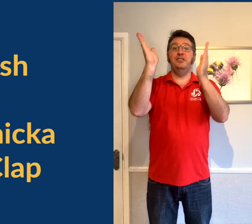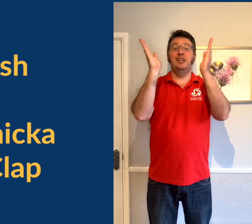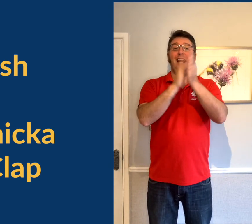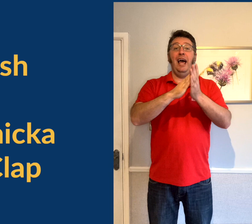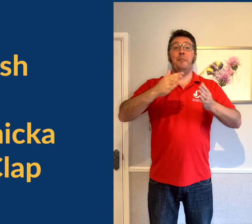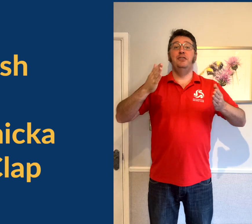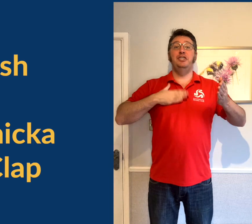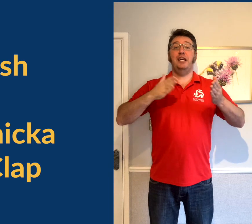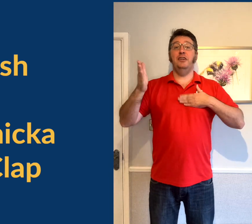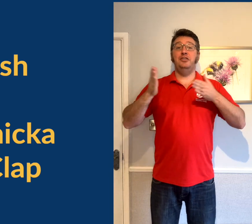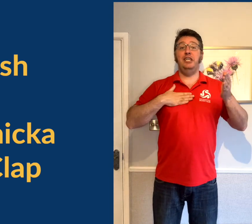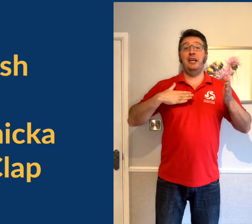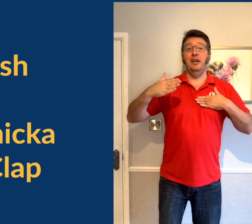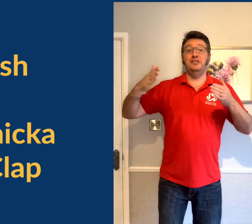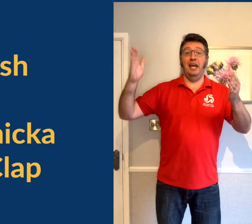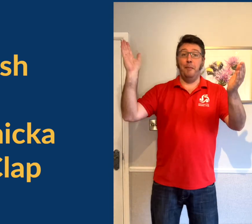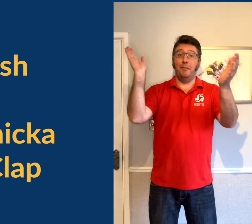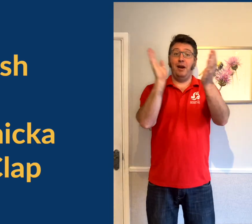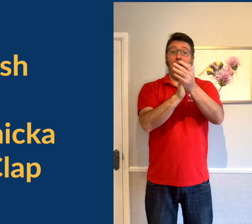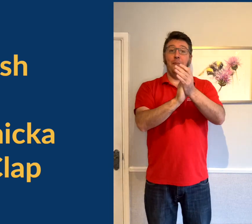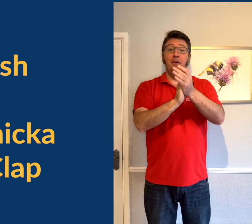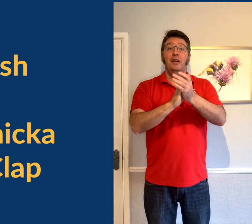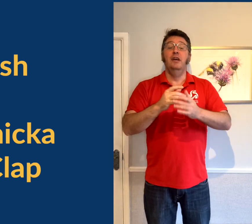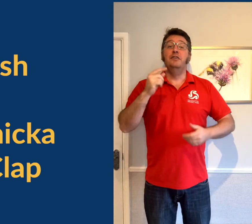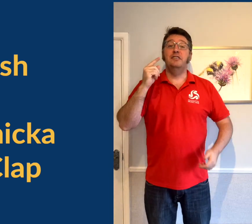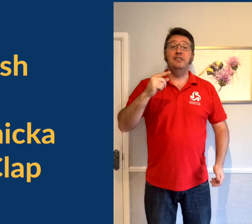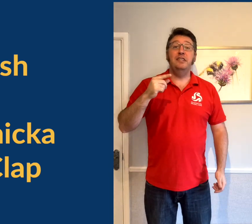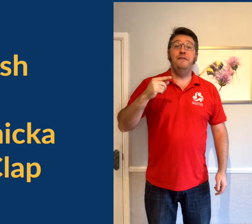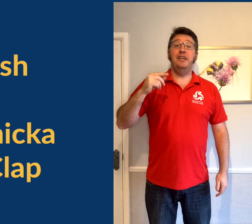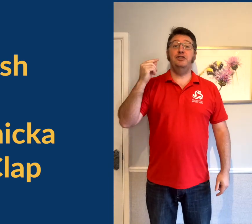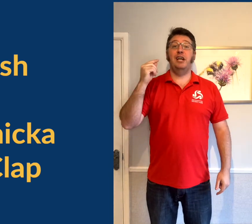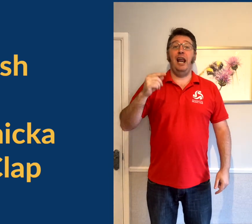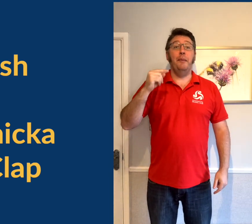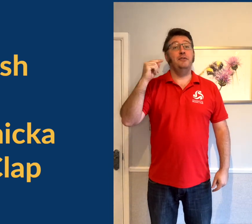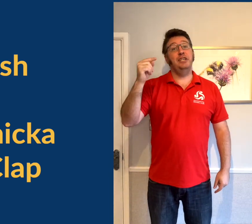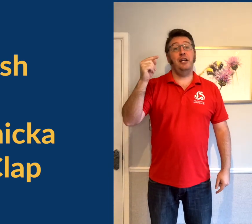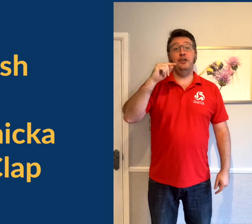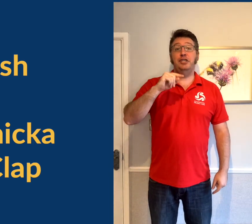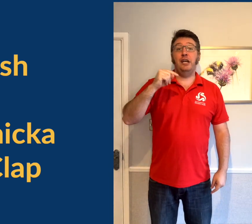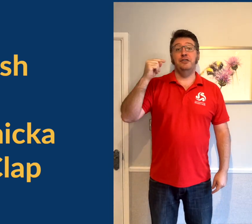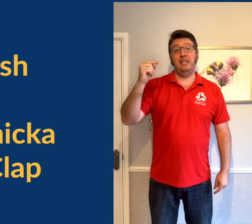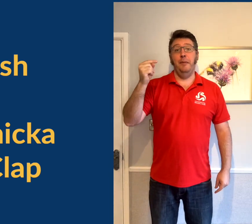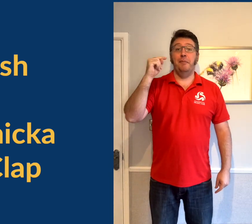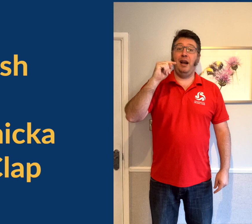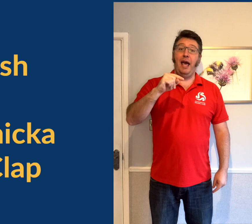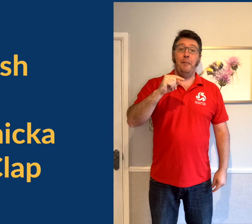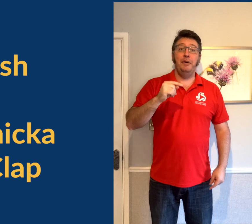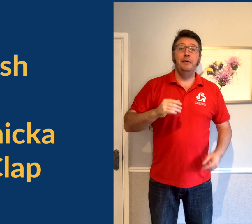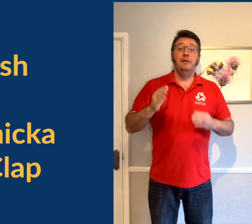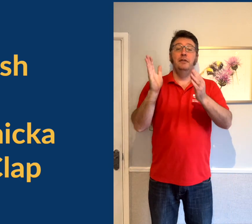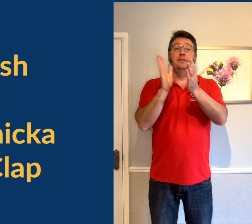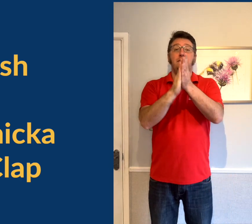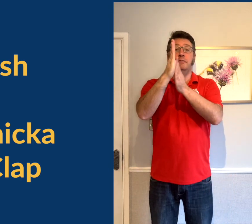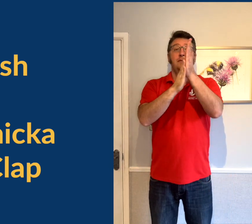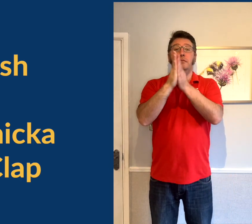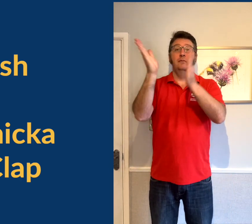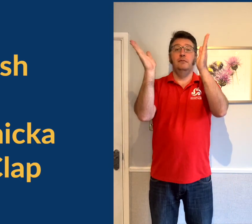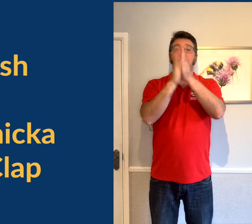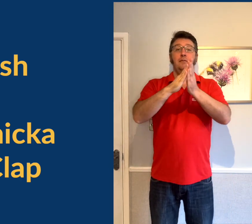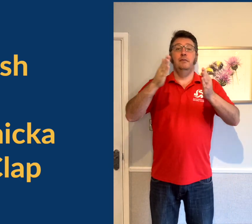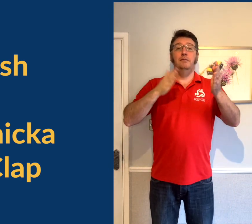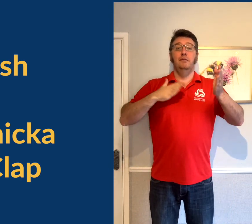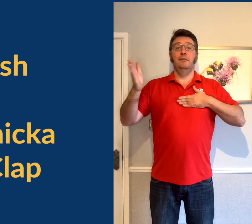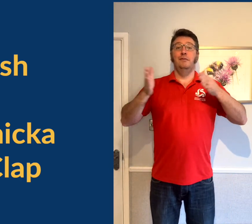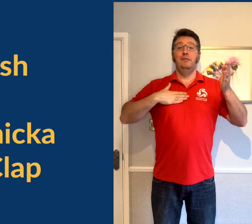Tasty fish, clap, chica chica, stamp. Tasty fish, clap, chica chica, stamp, clap.